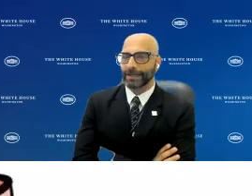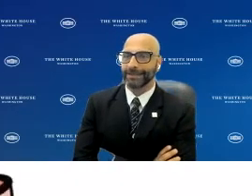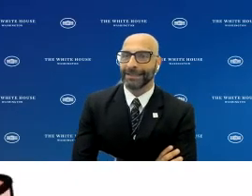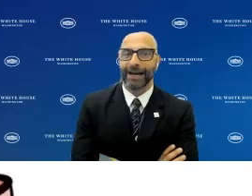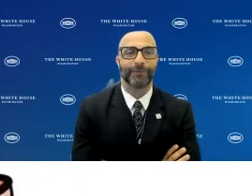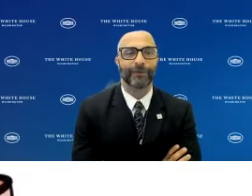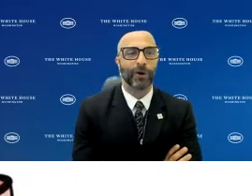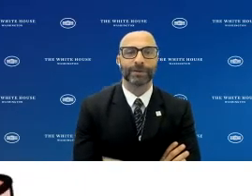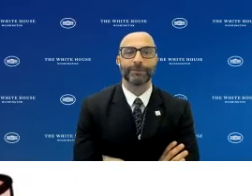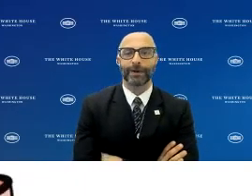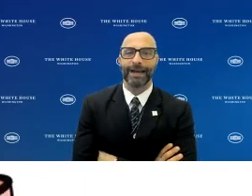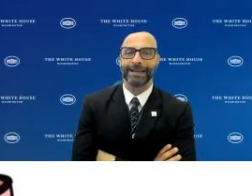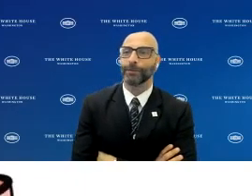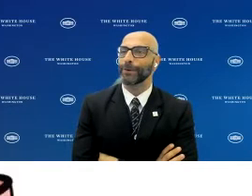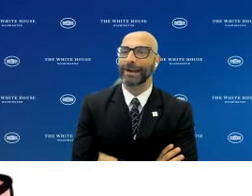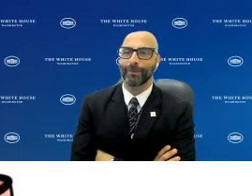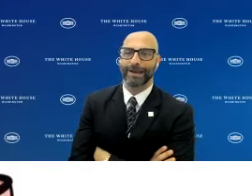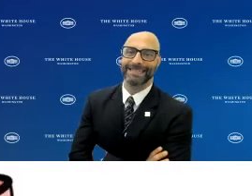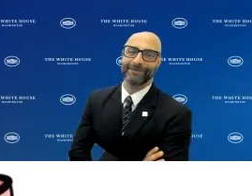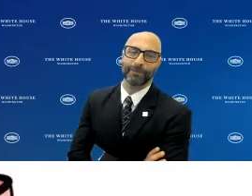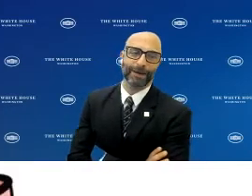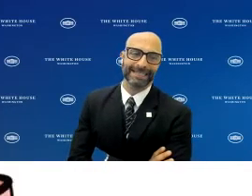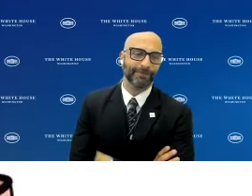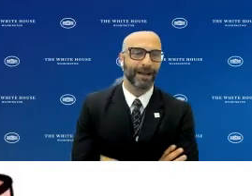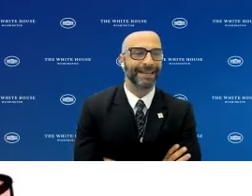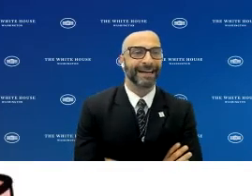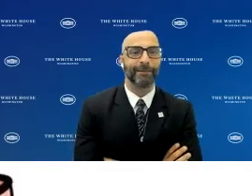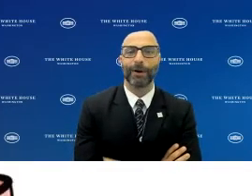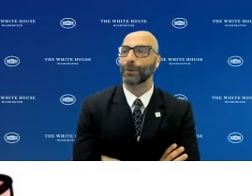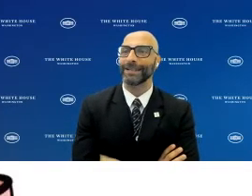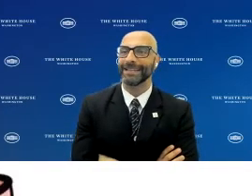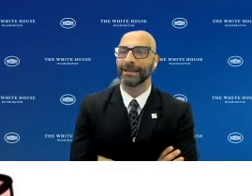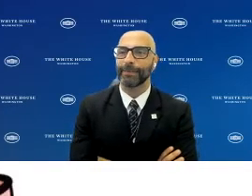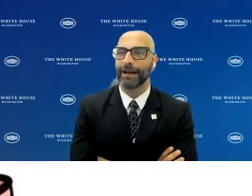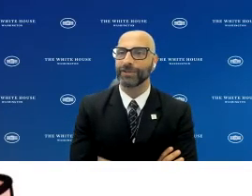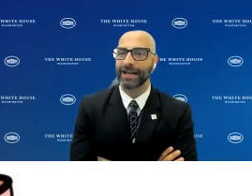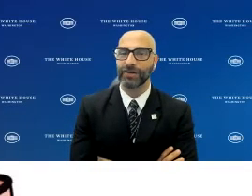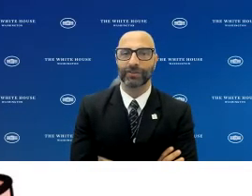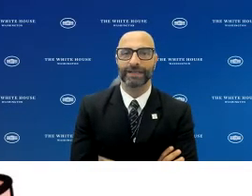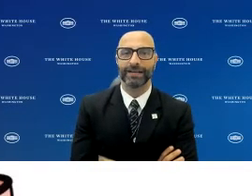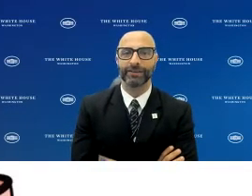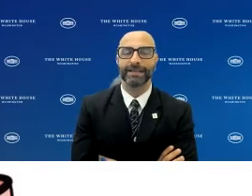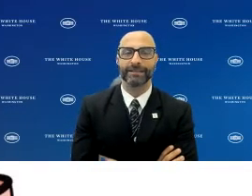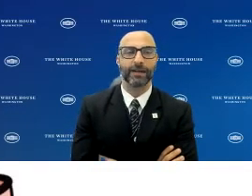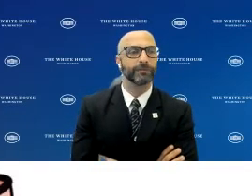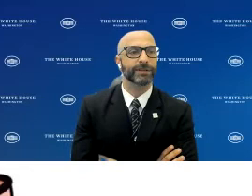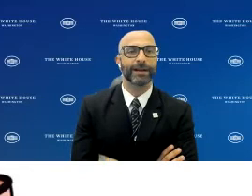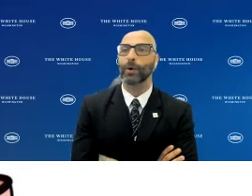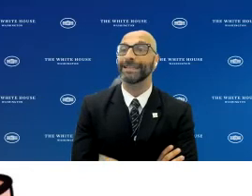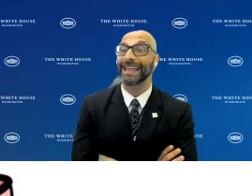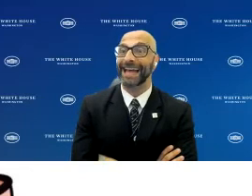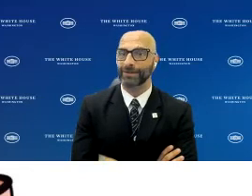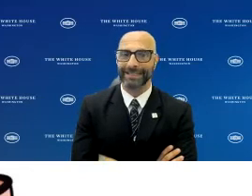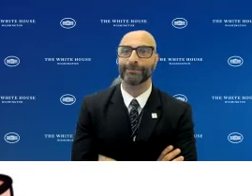We were in Oakland for Oakland Pride. We were in Boise for Boise Pride. Oakland did just under 300.